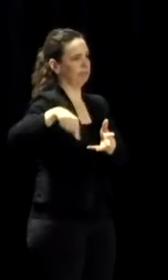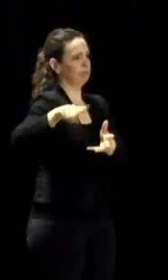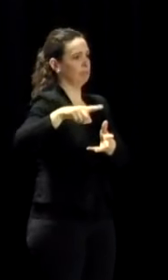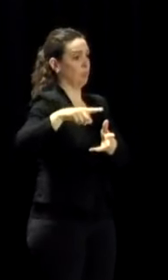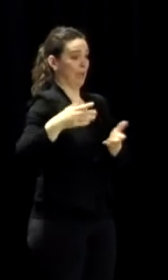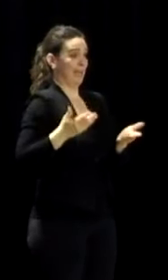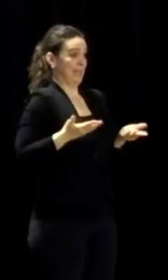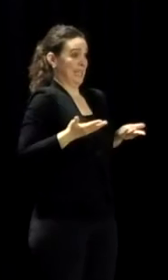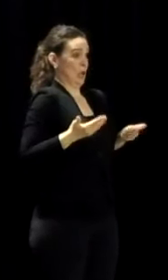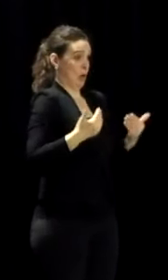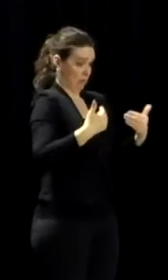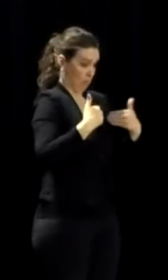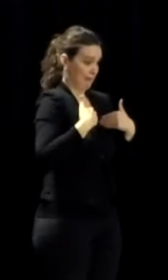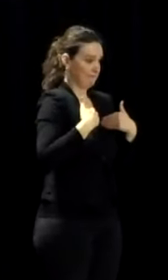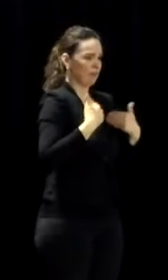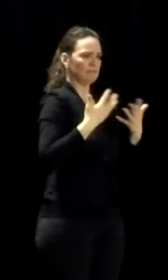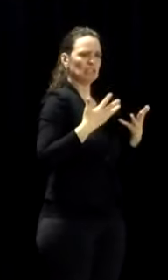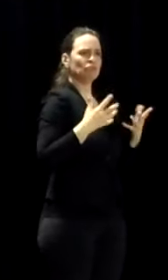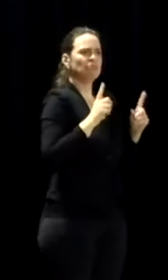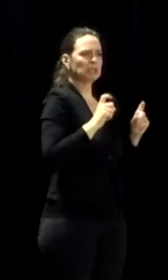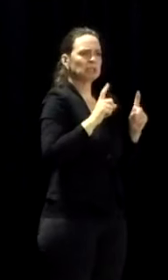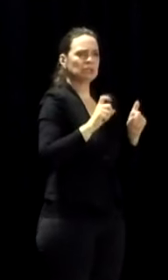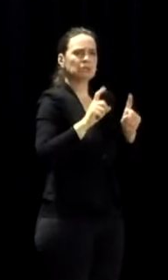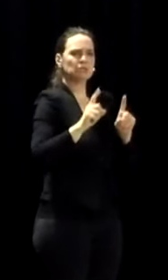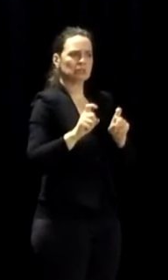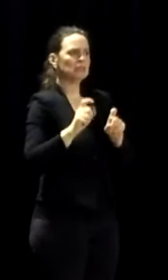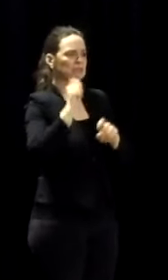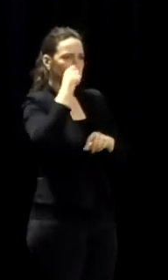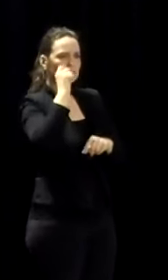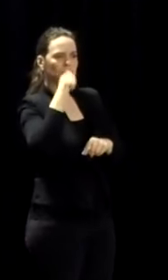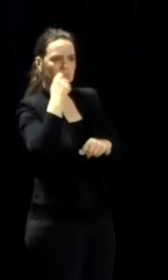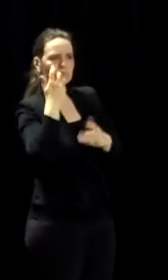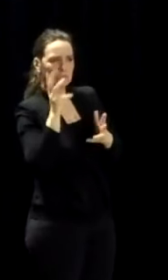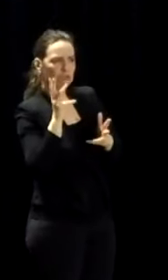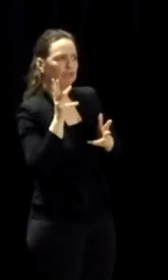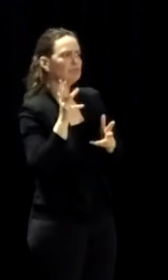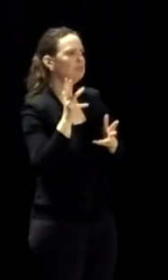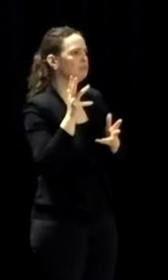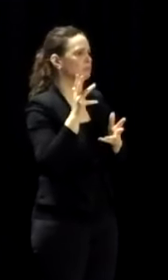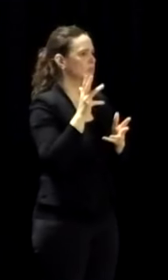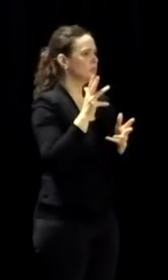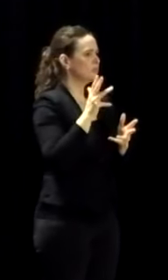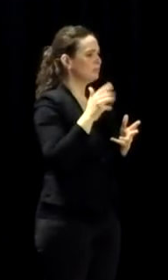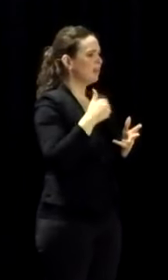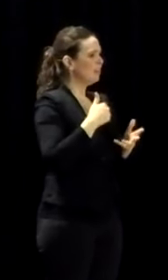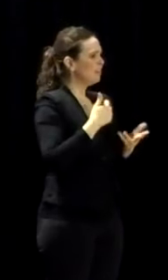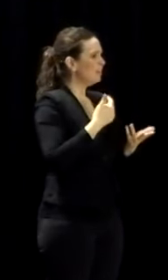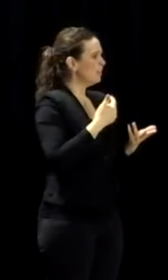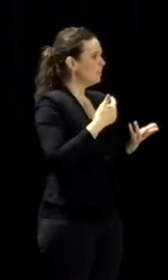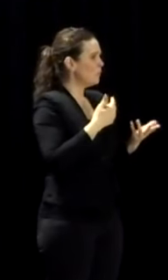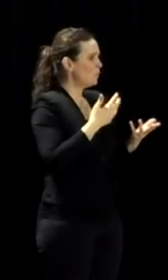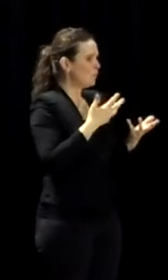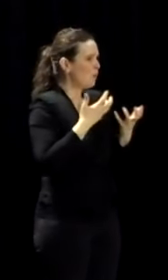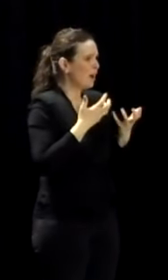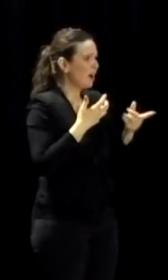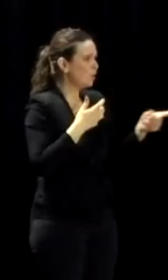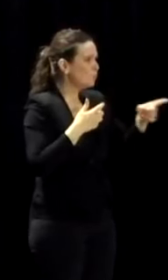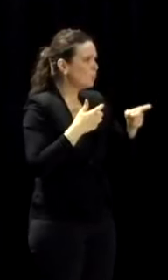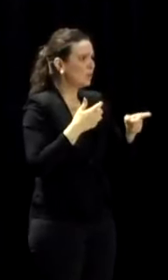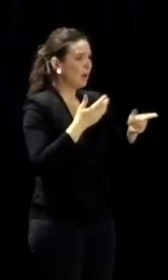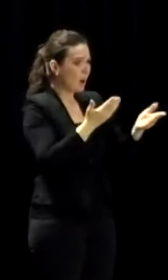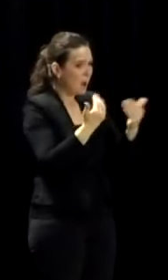test. I would be really disappointed if somebody's at home or going to work who might have symptoms and they're